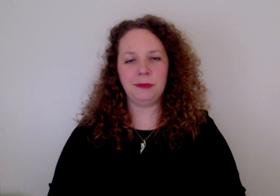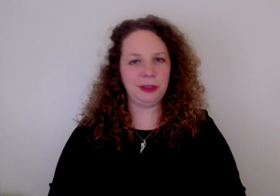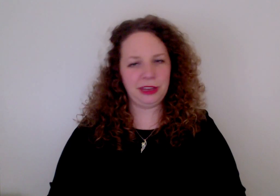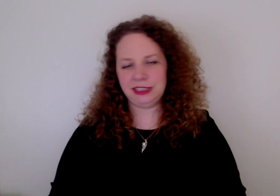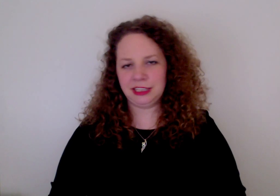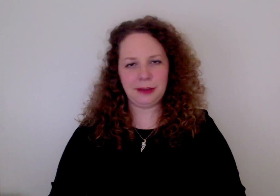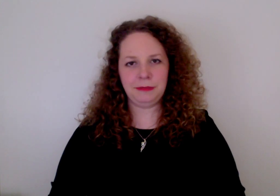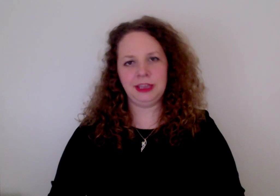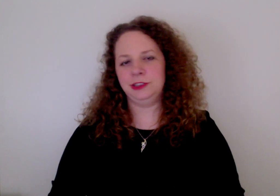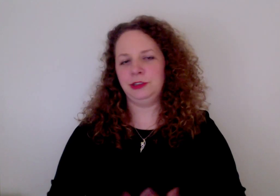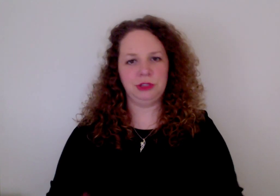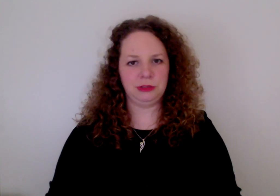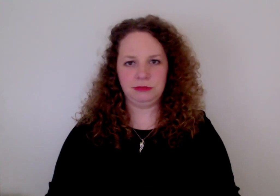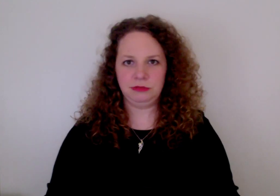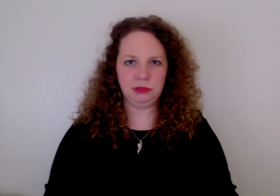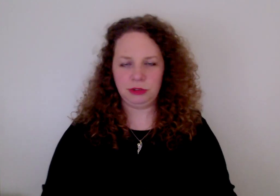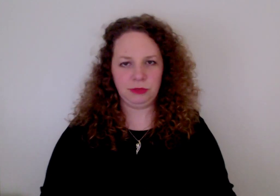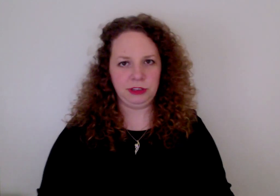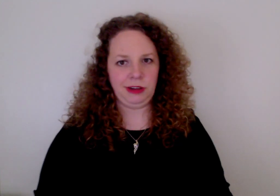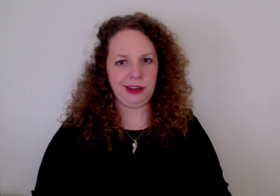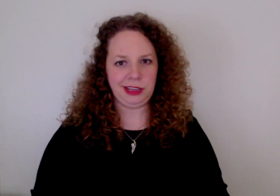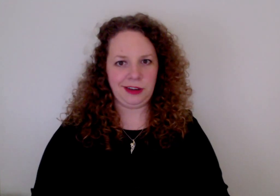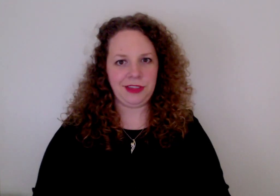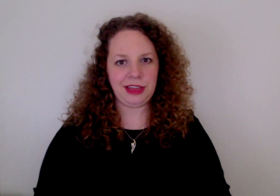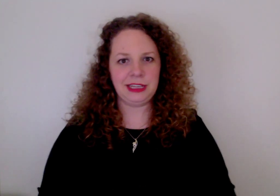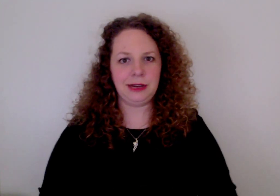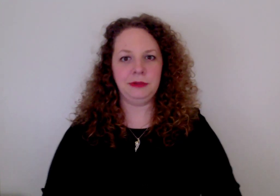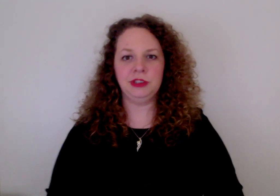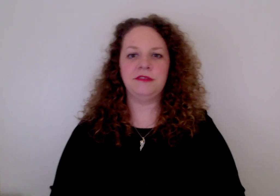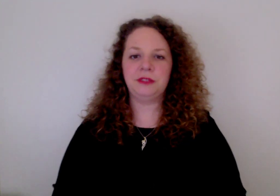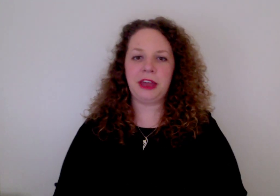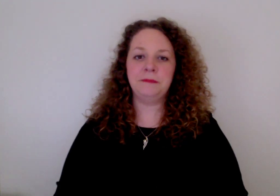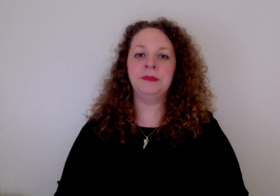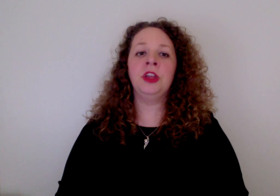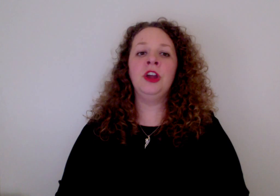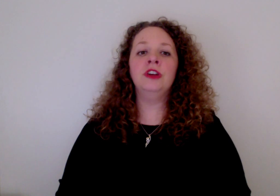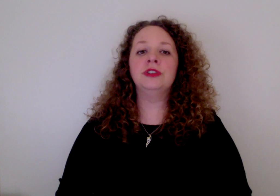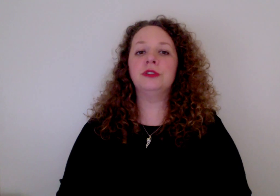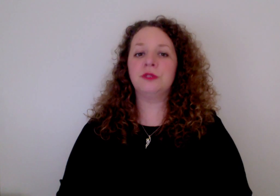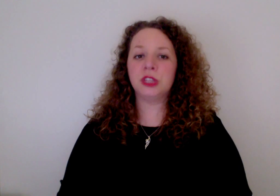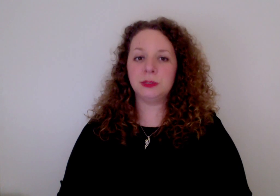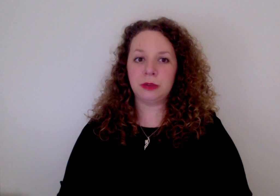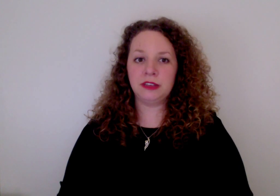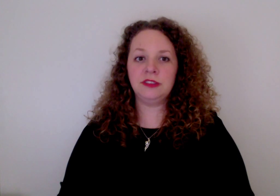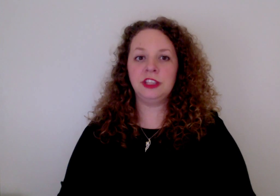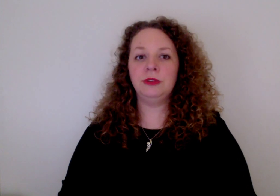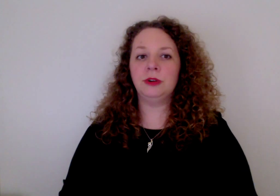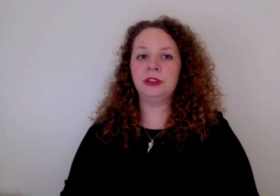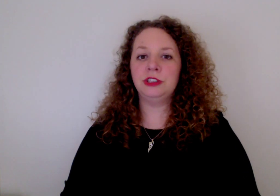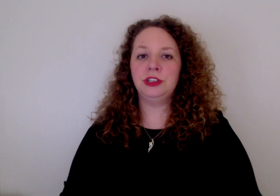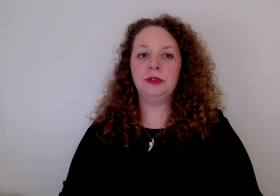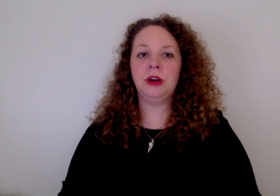you get set up because you just don't really know how to get all that set up yourself, okay? So for this one, then you are going to agree